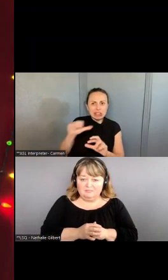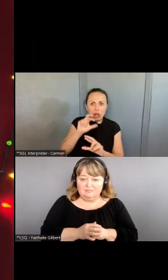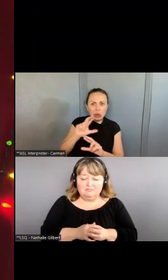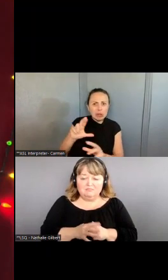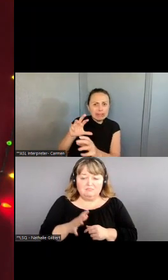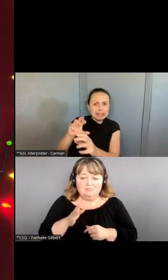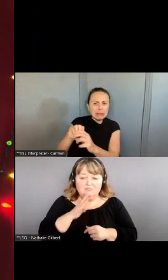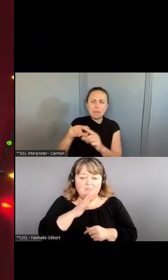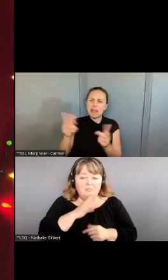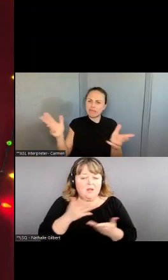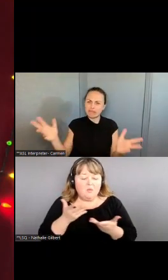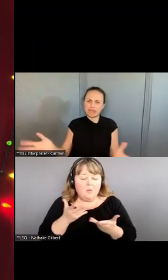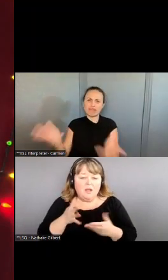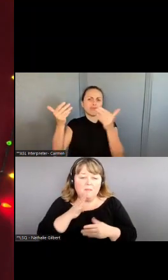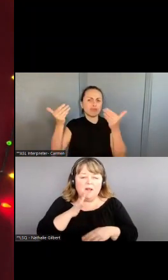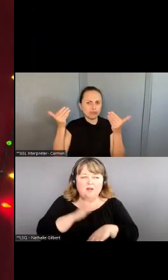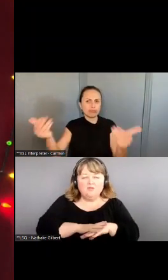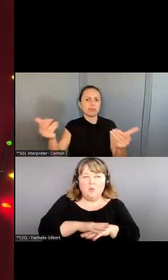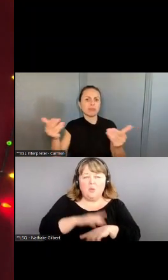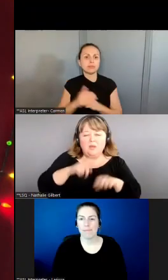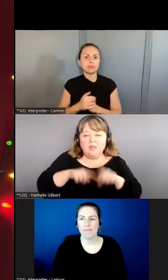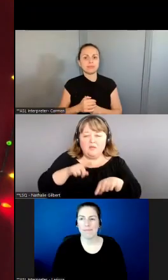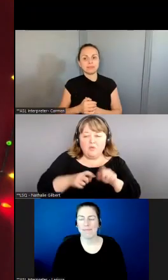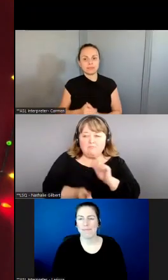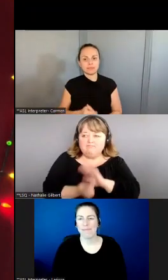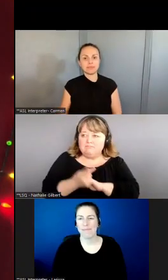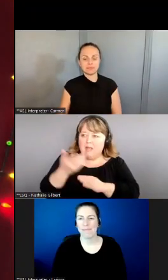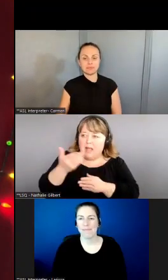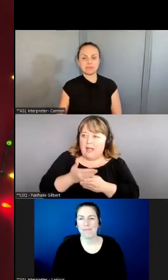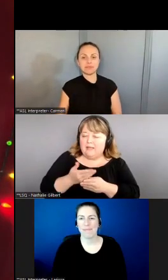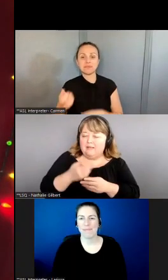try. It's called Do It Anyway.